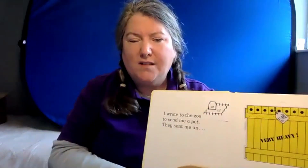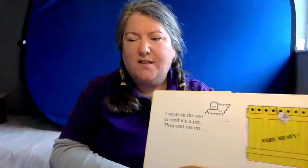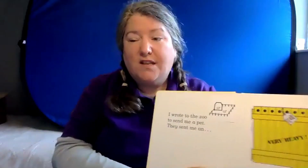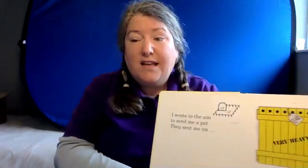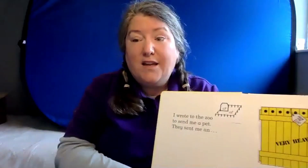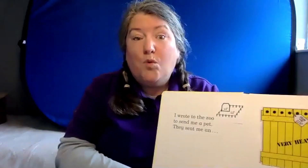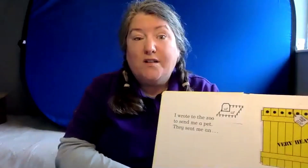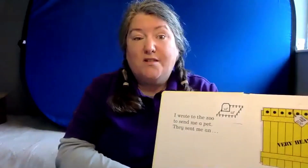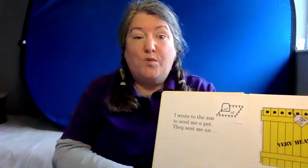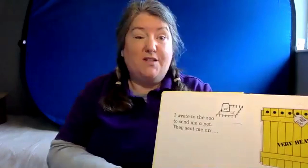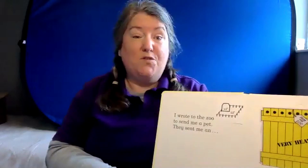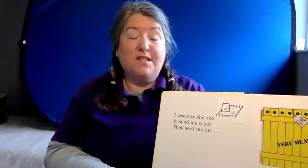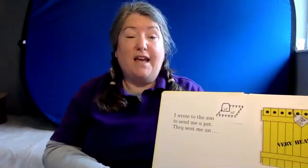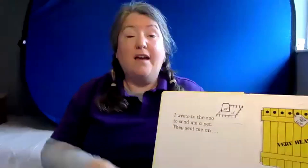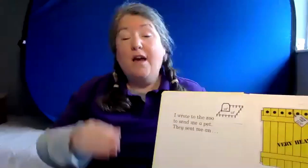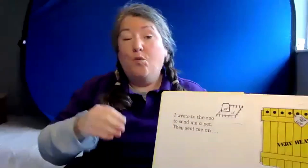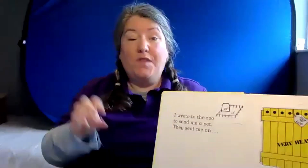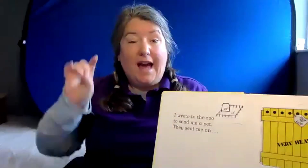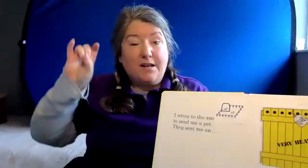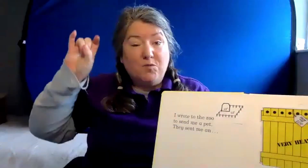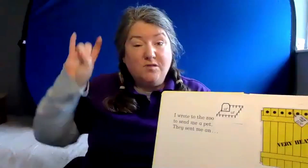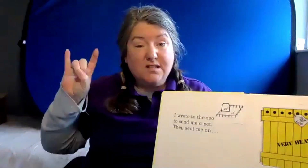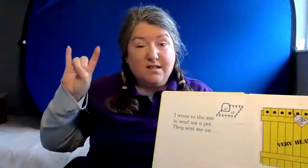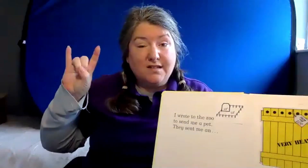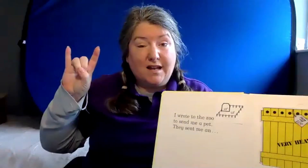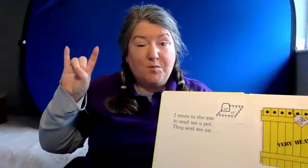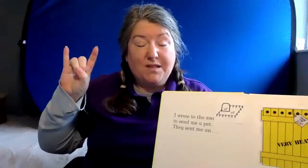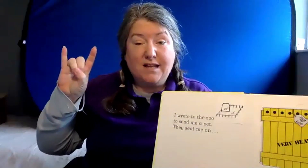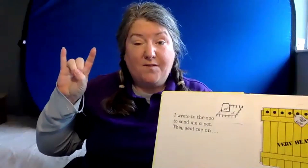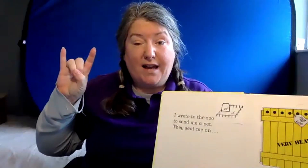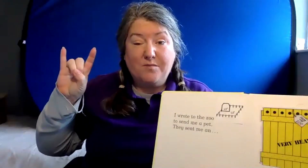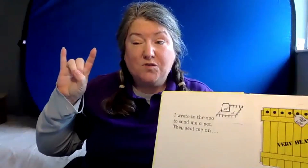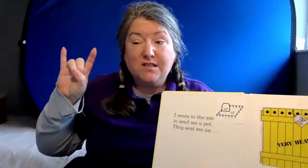So the keywords that we'd use there were the animals. That would be the sign for animals.